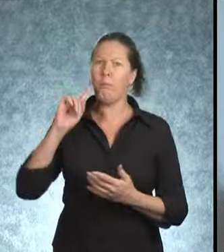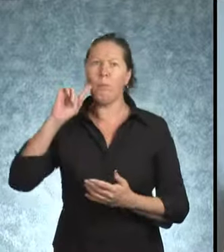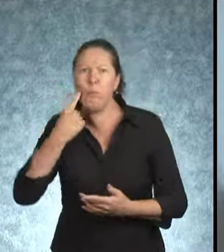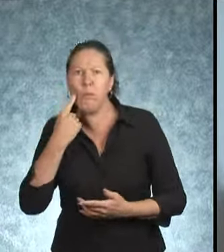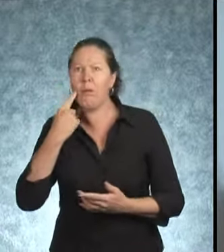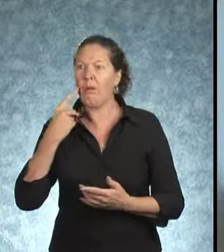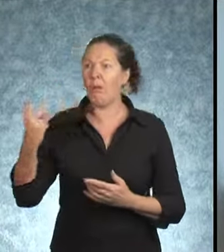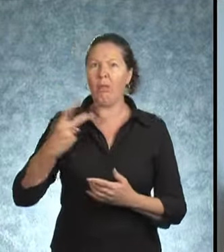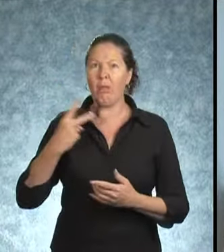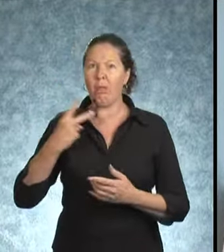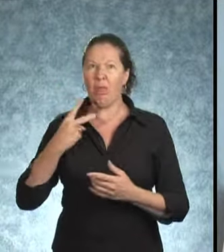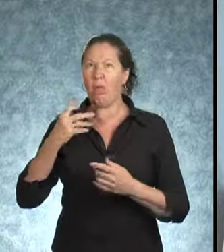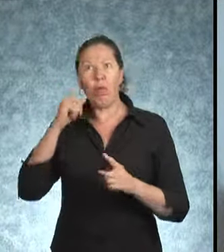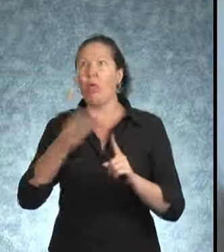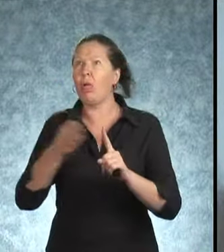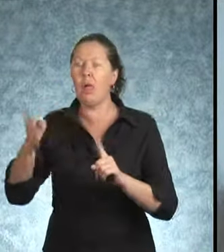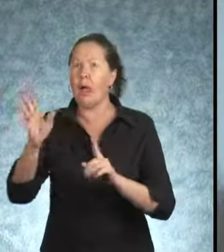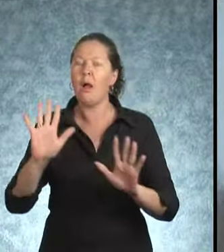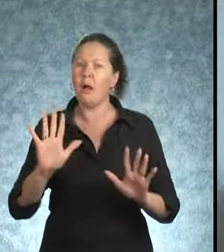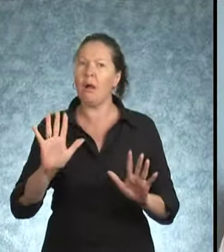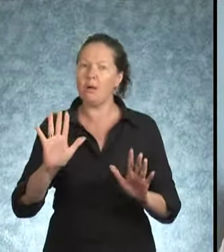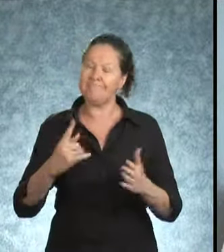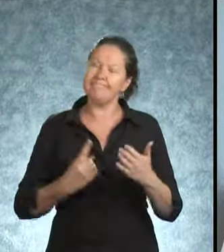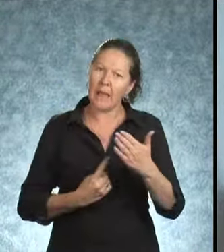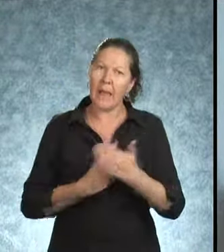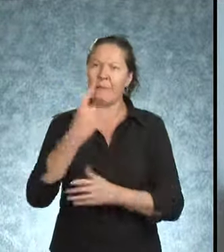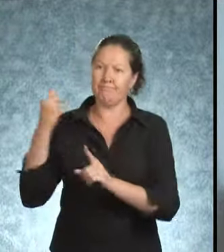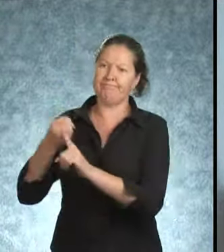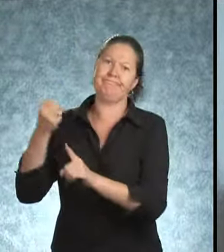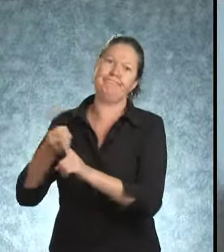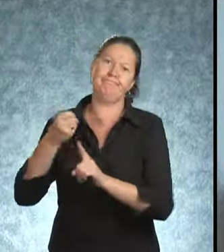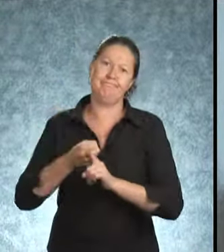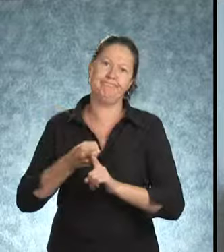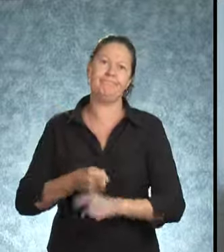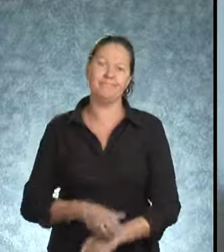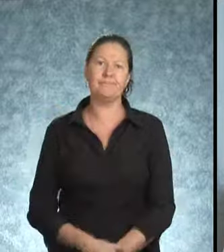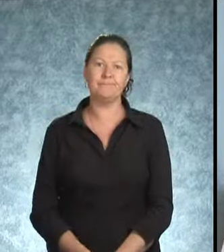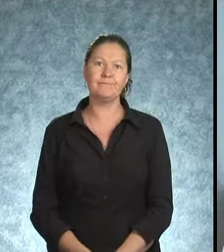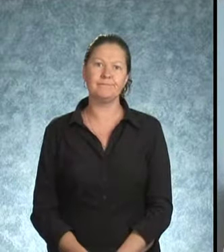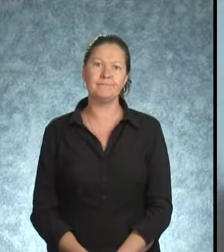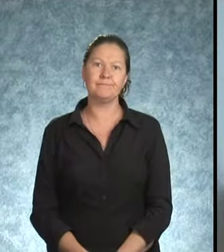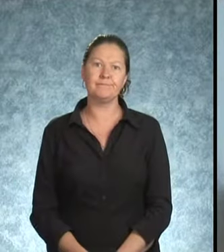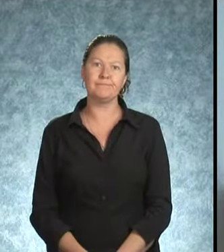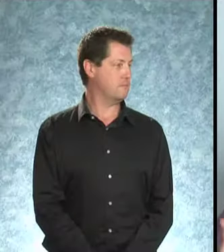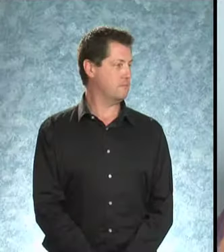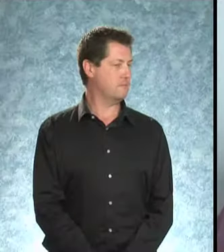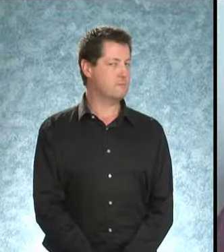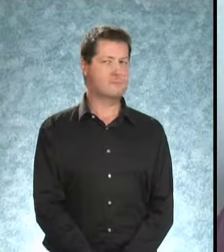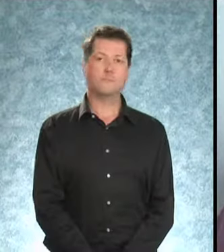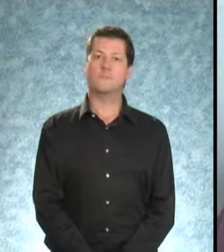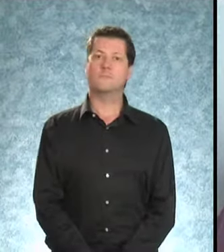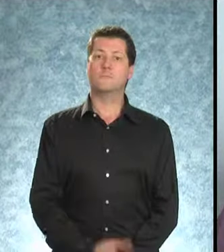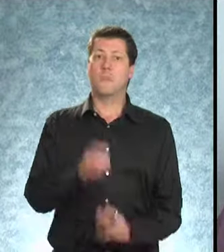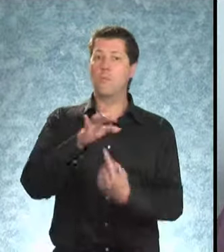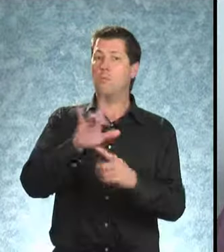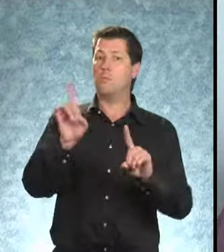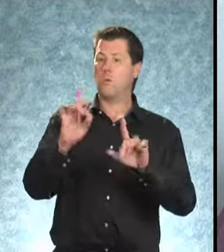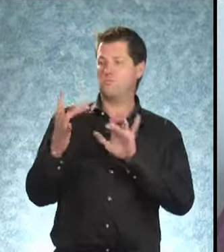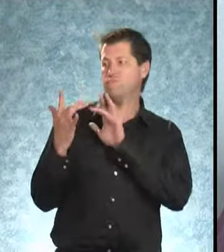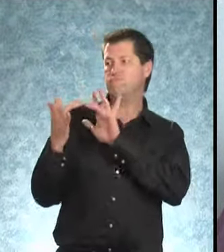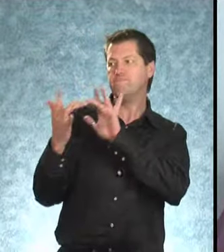deliberate choice to do the wrong thing. Quite often it can be other things impacting on people's ability to go forward. Keeping in touch with our